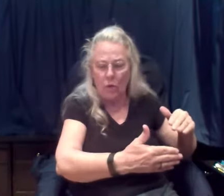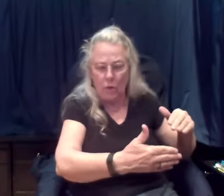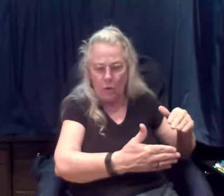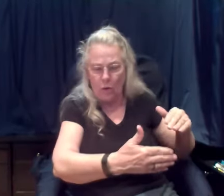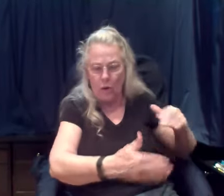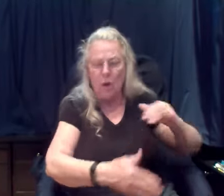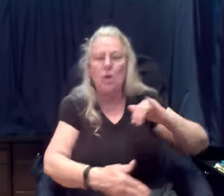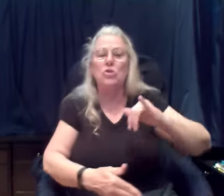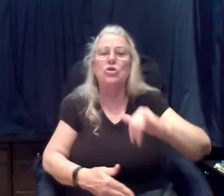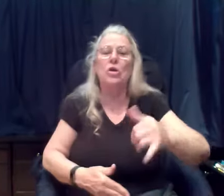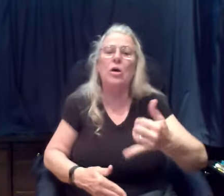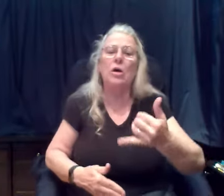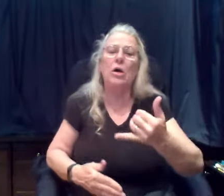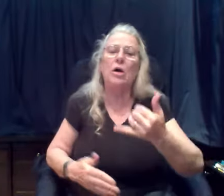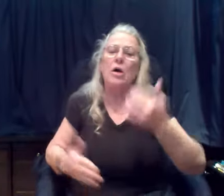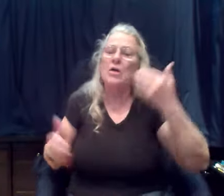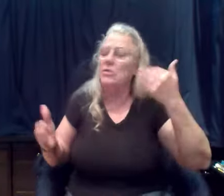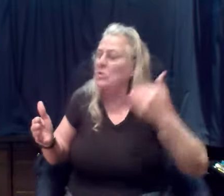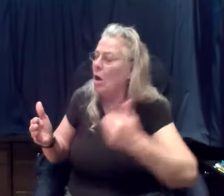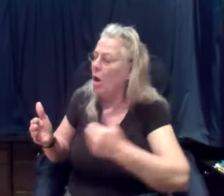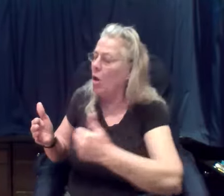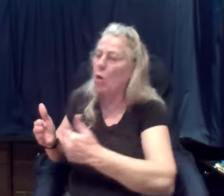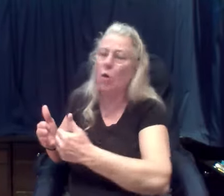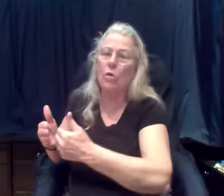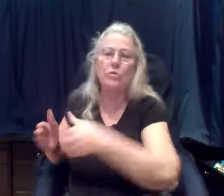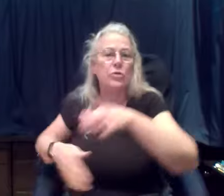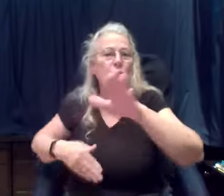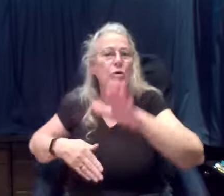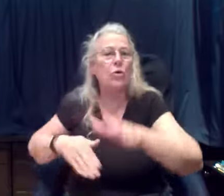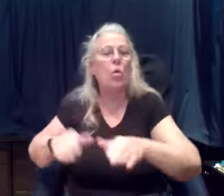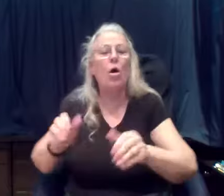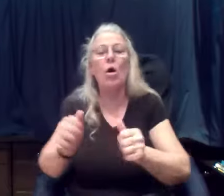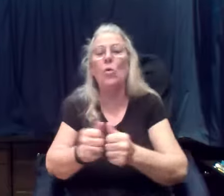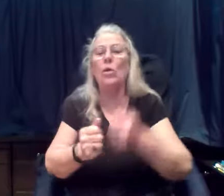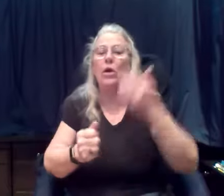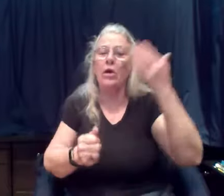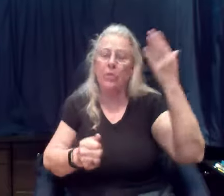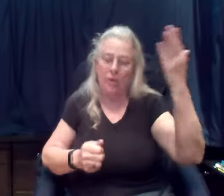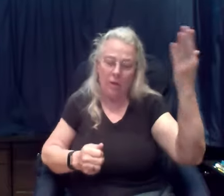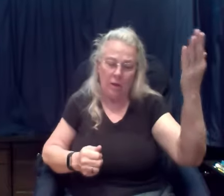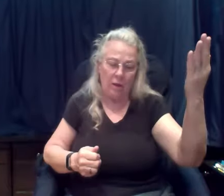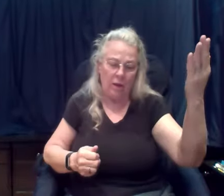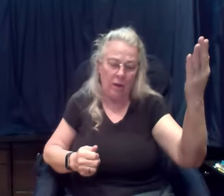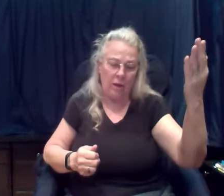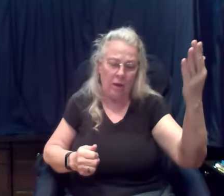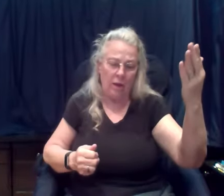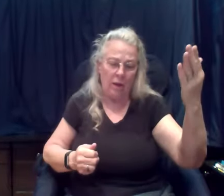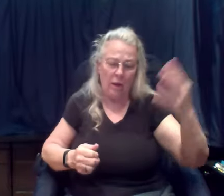shore. Just a closer walk with thee.